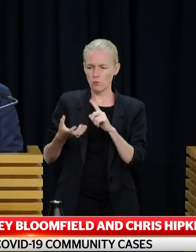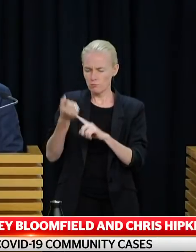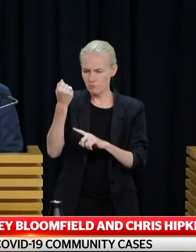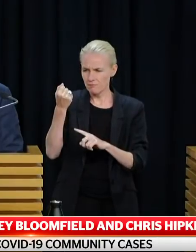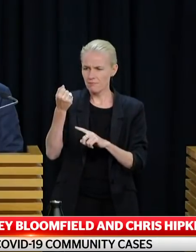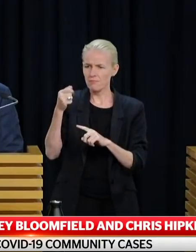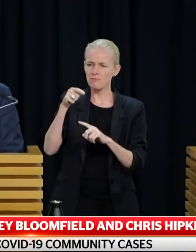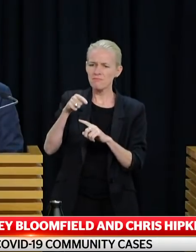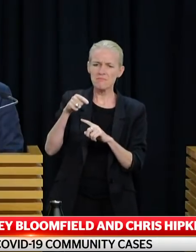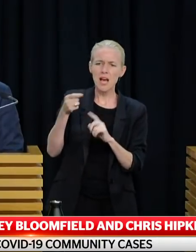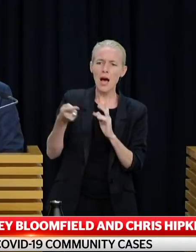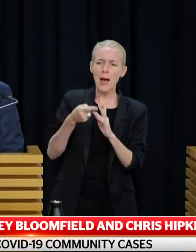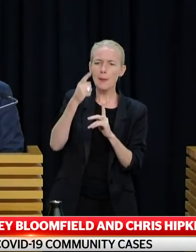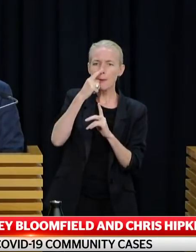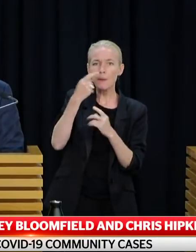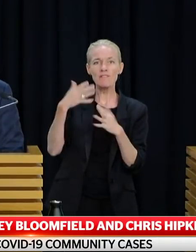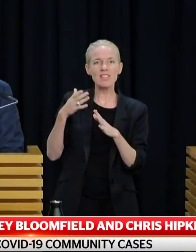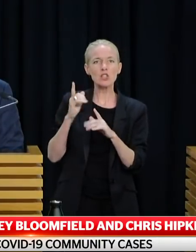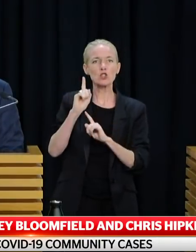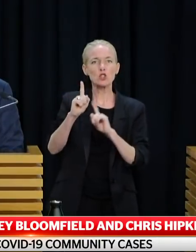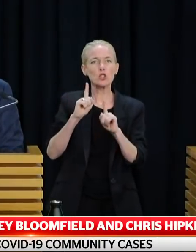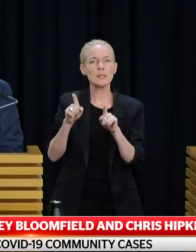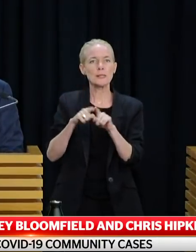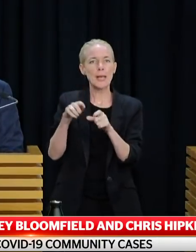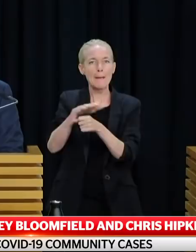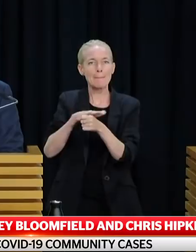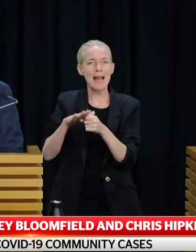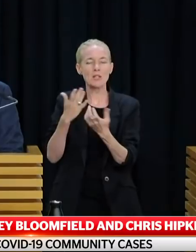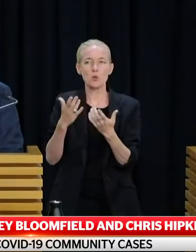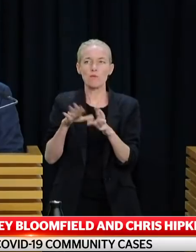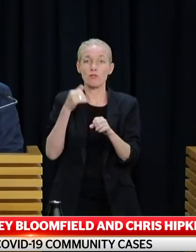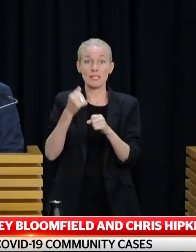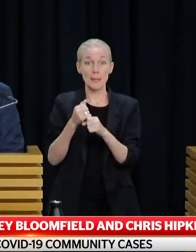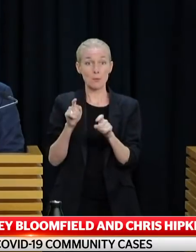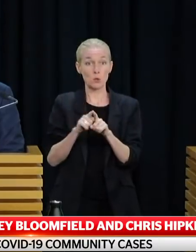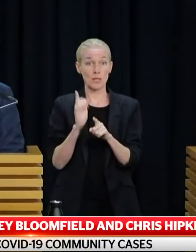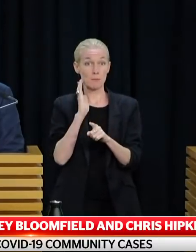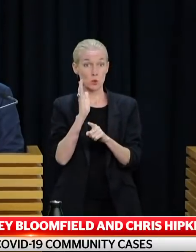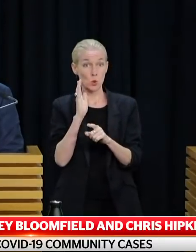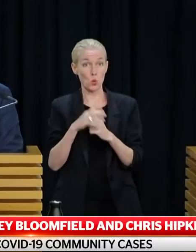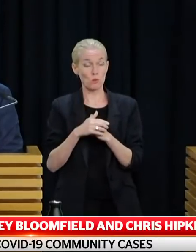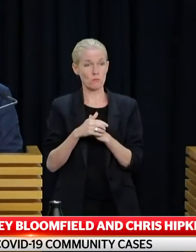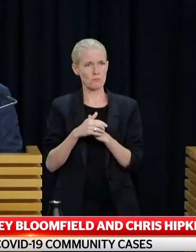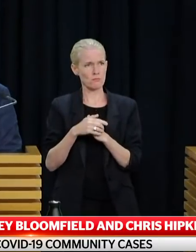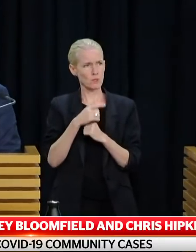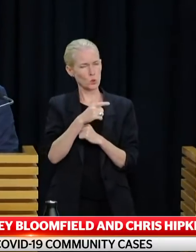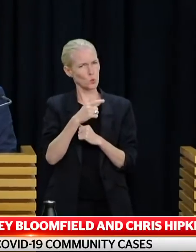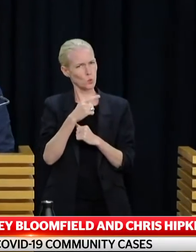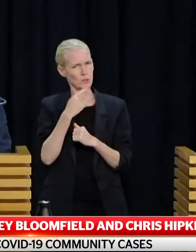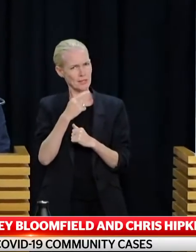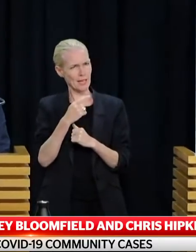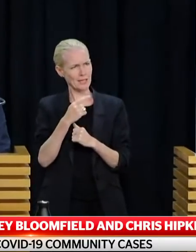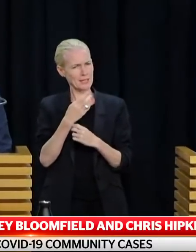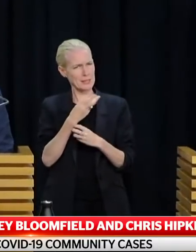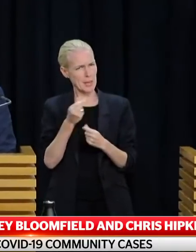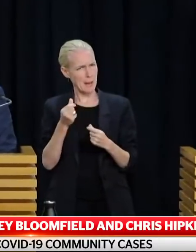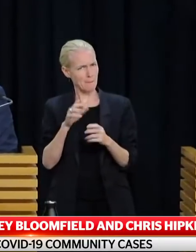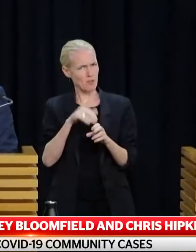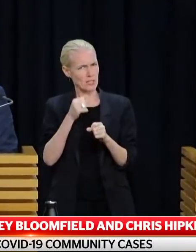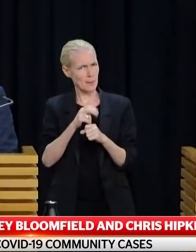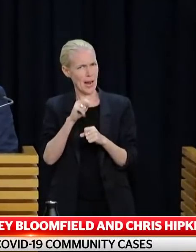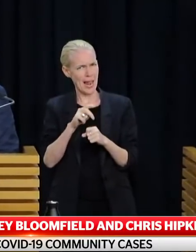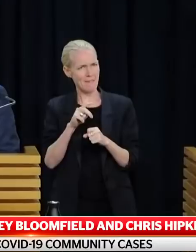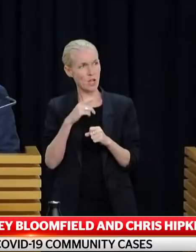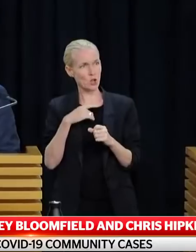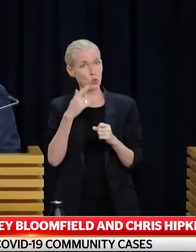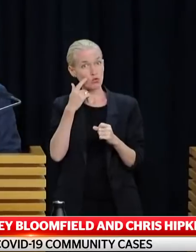ringing repeatedly, or were there, door-to-door visits? Was there not an address not held by the school that you couldn't find? What was the kind of point of